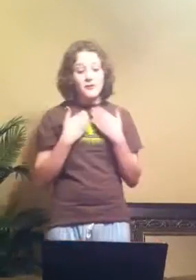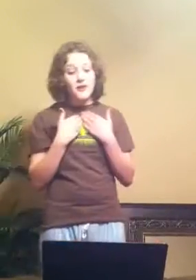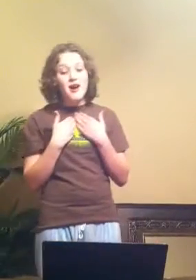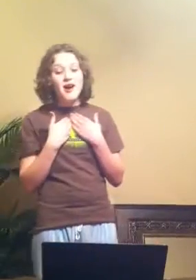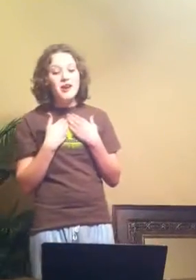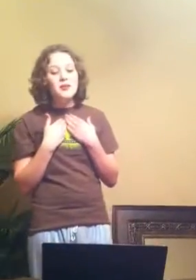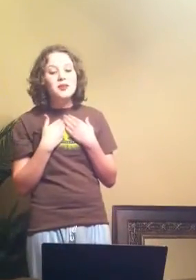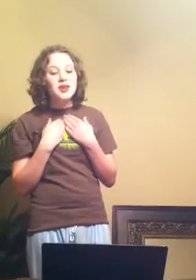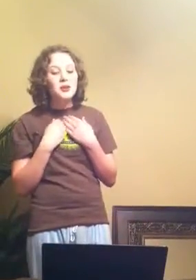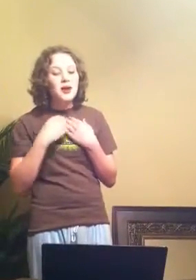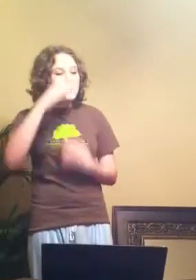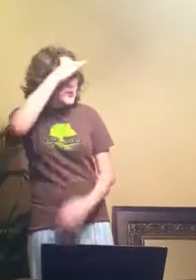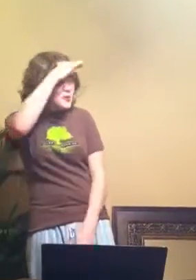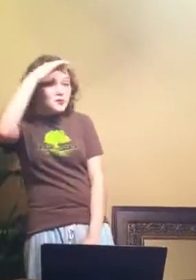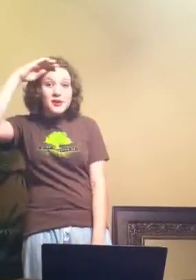if I am anywhere to be